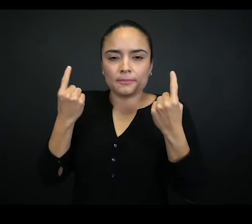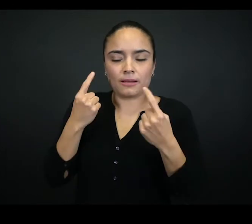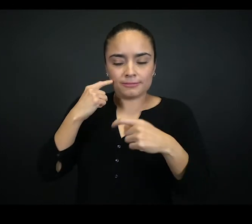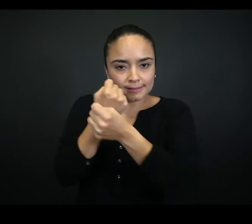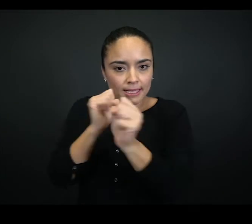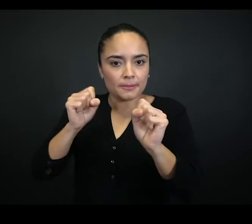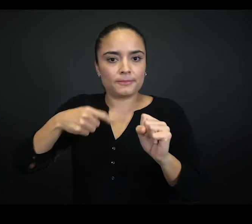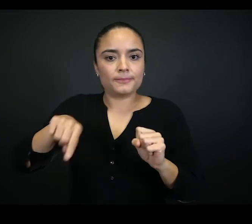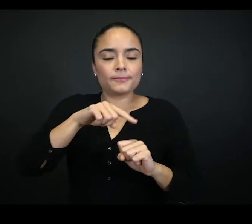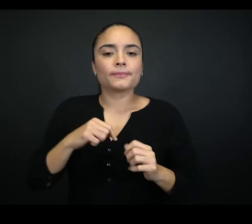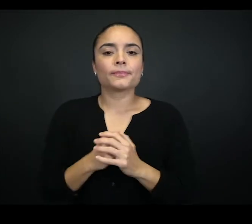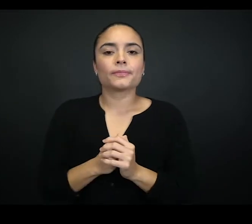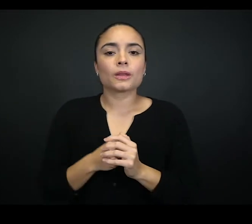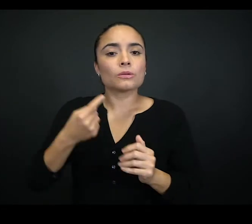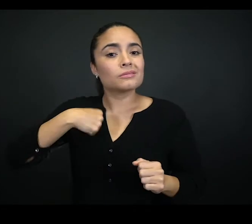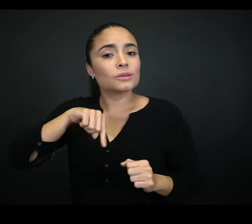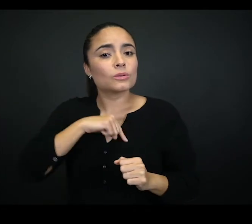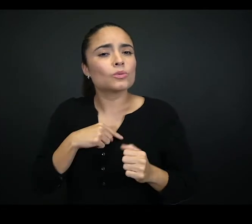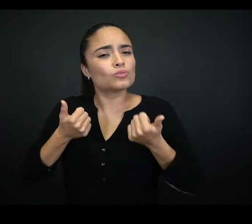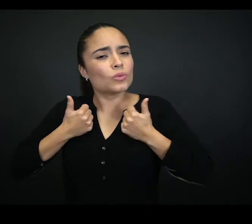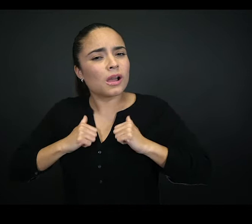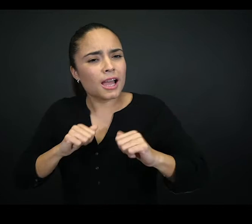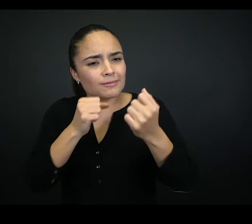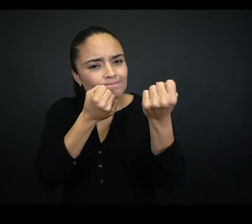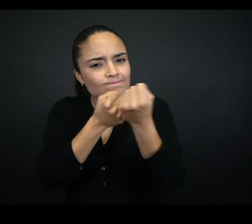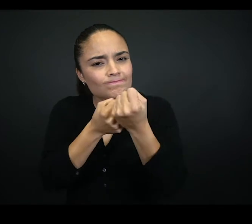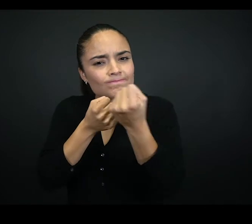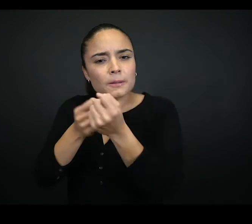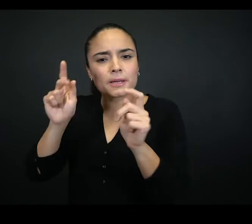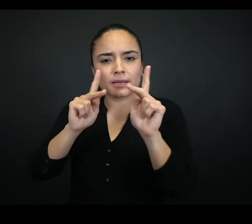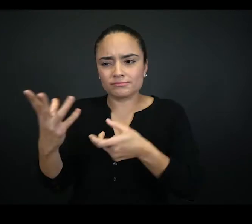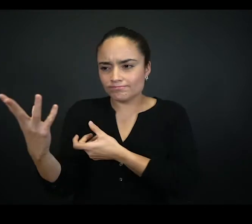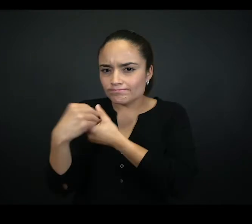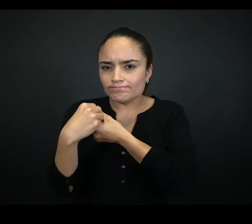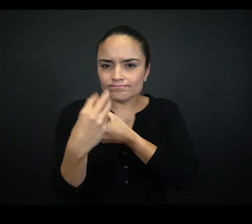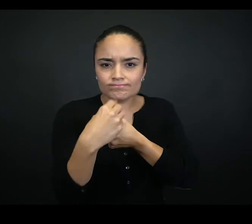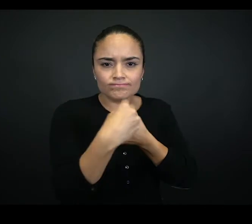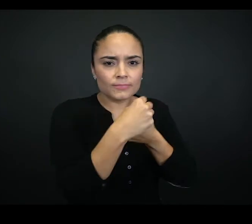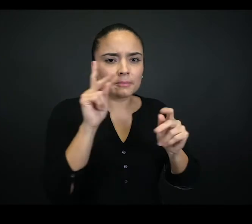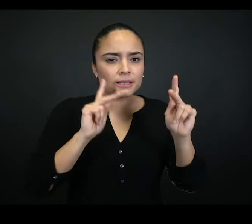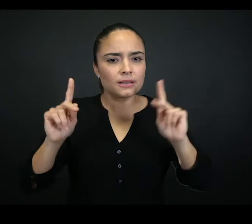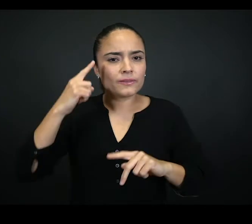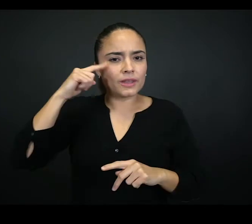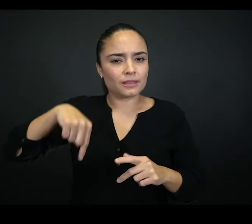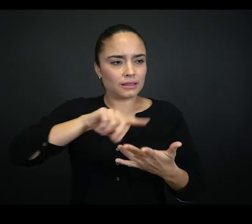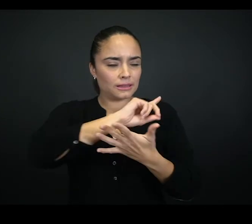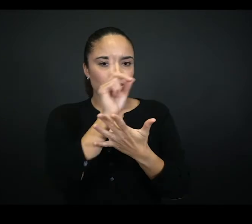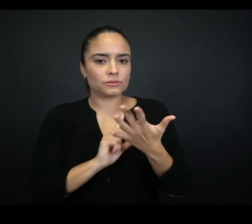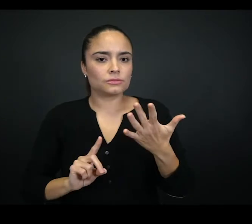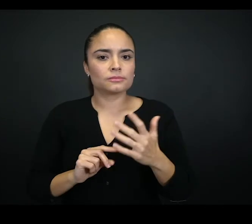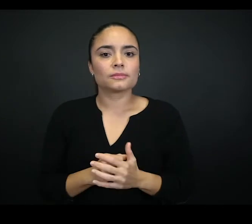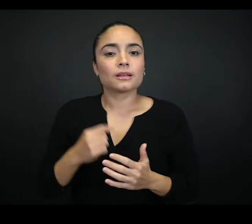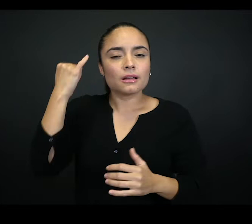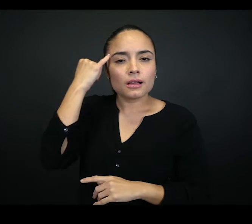ancillary way. It's really looking at involving people in the design of the services and the idea, what is it that we can do to